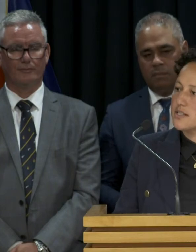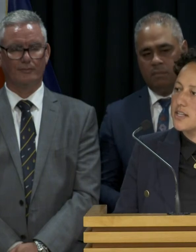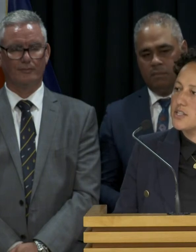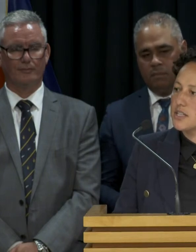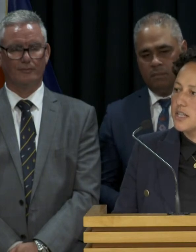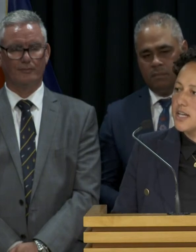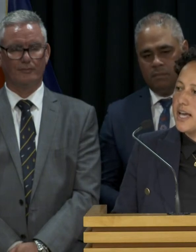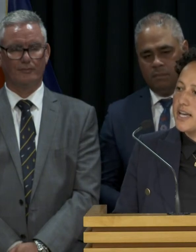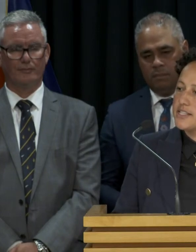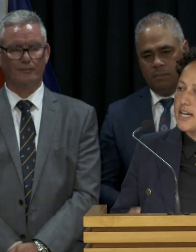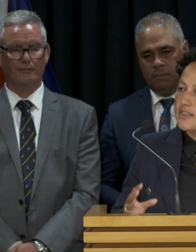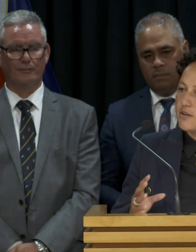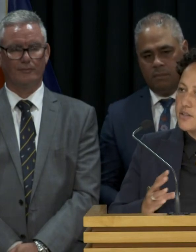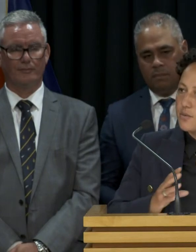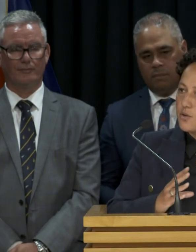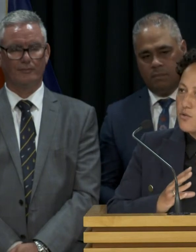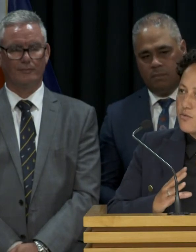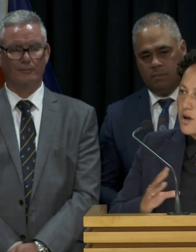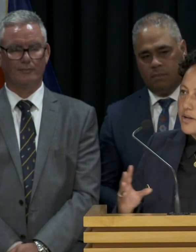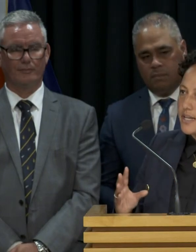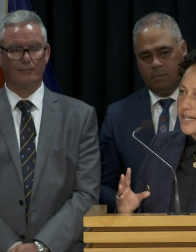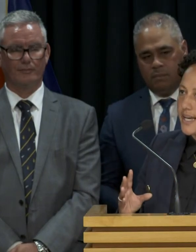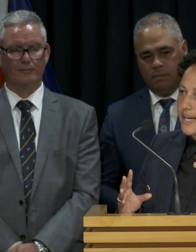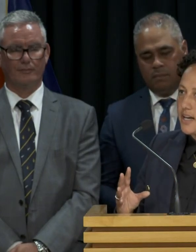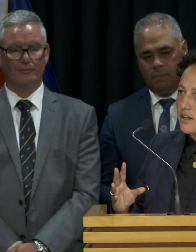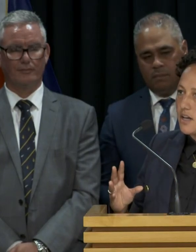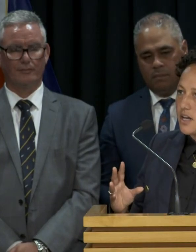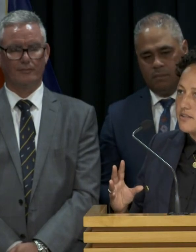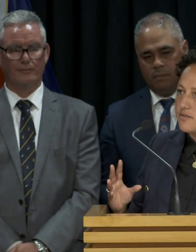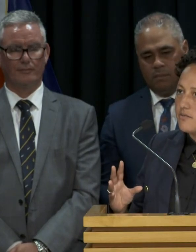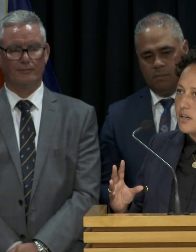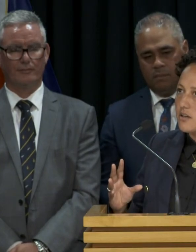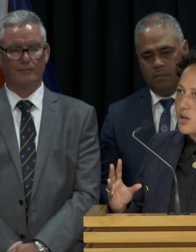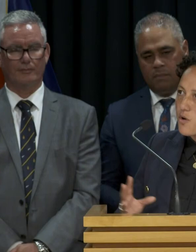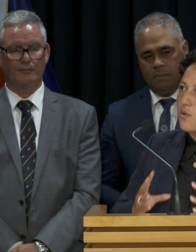that legislation. And there is a real growing